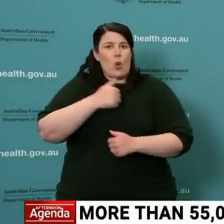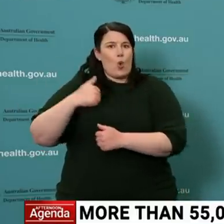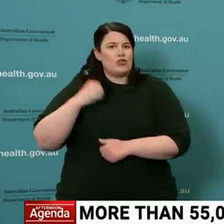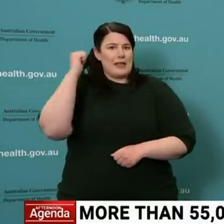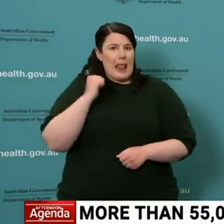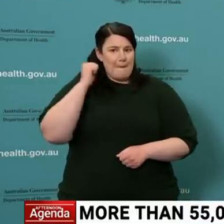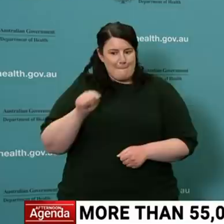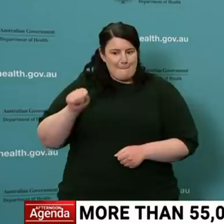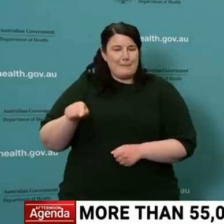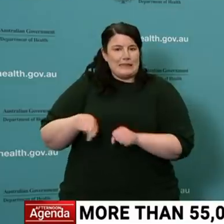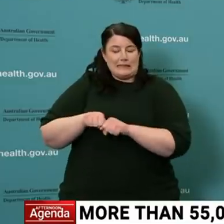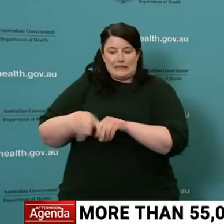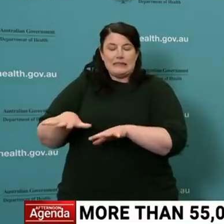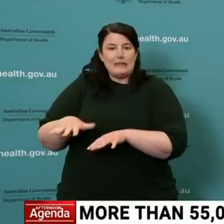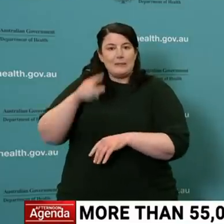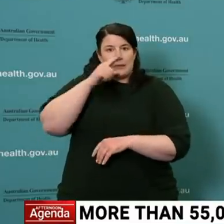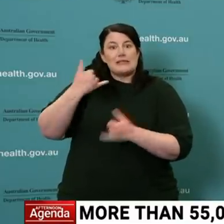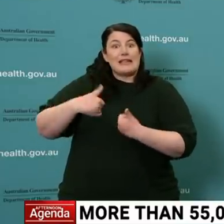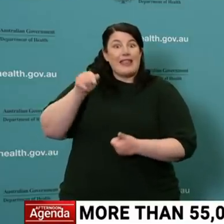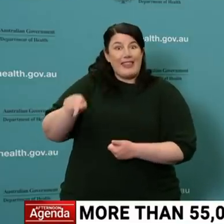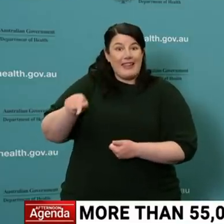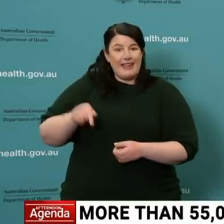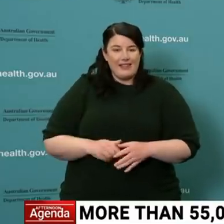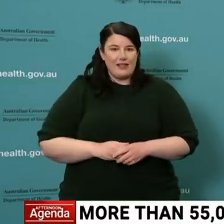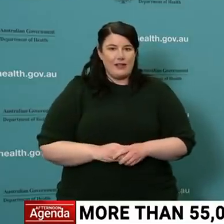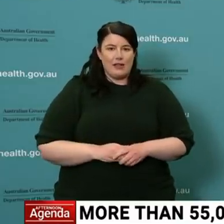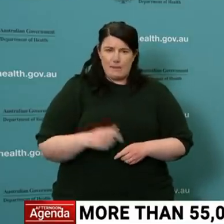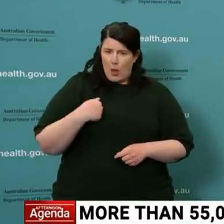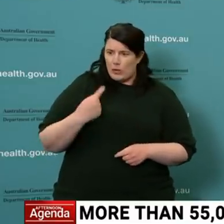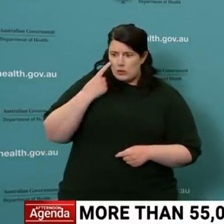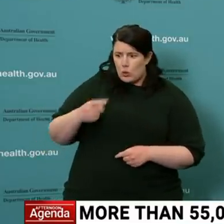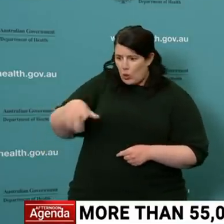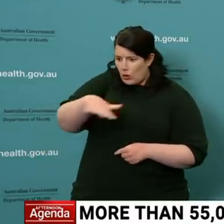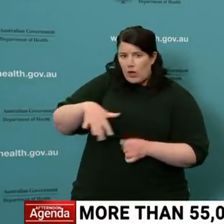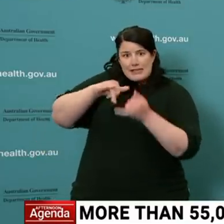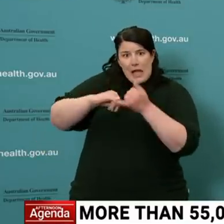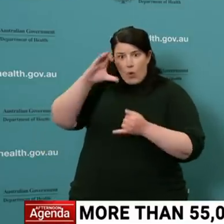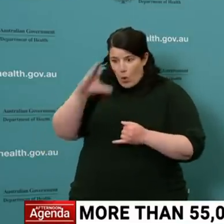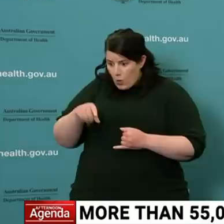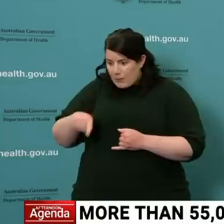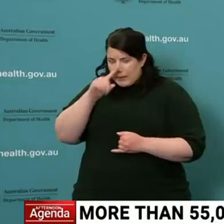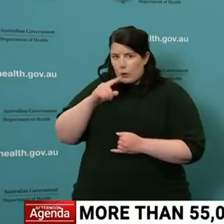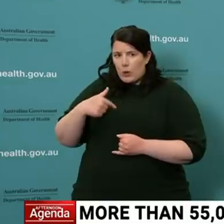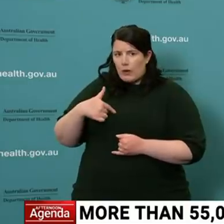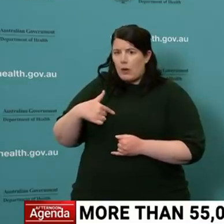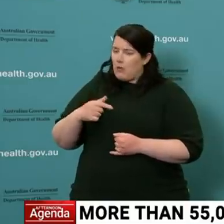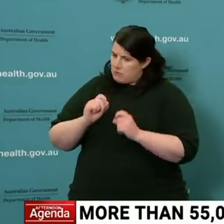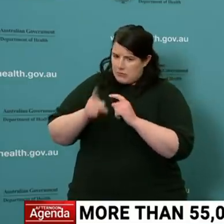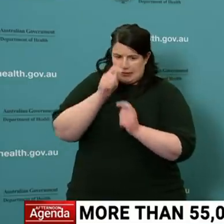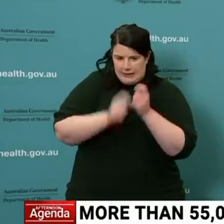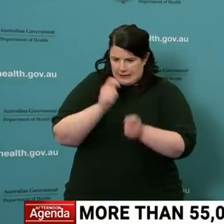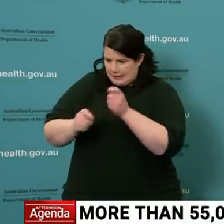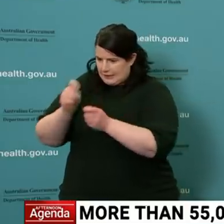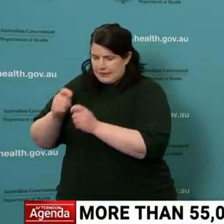What we've seen today is a remarkable example of the community getting out in force to get themselves tested. That is